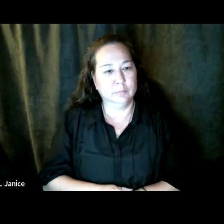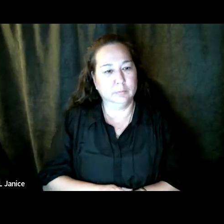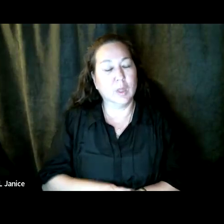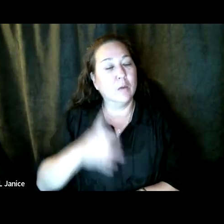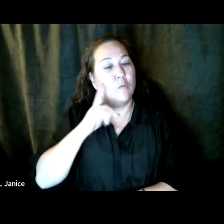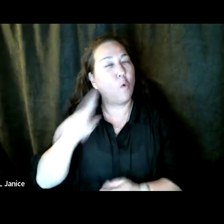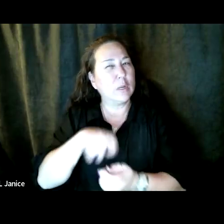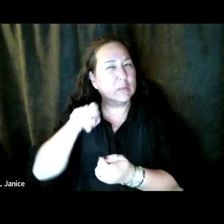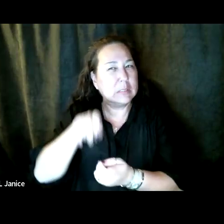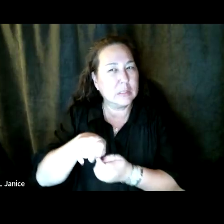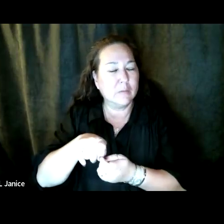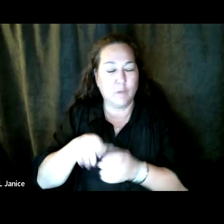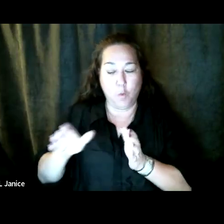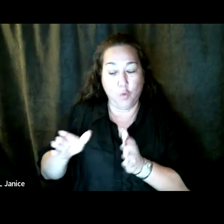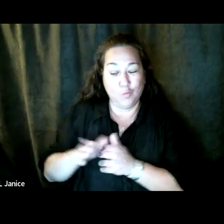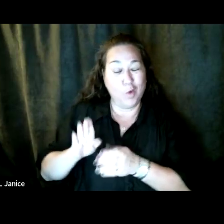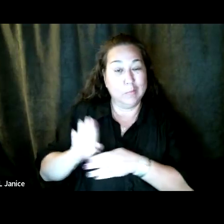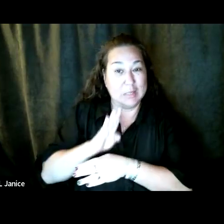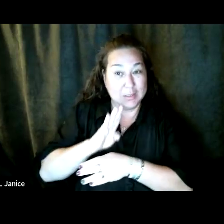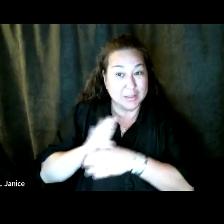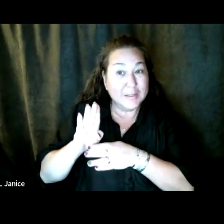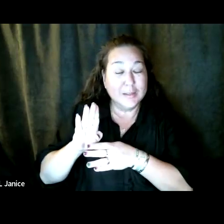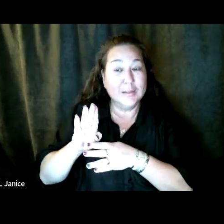Particularly small businesses and youth.